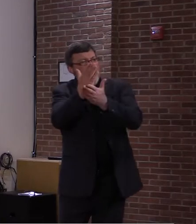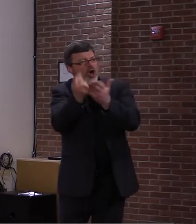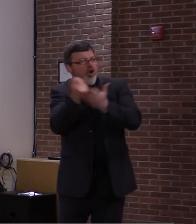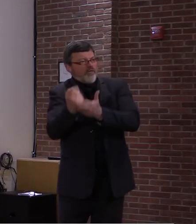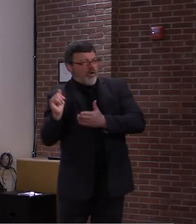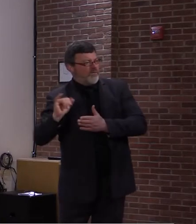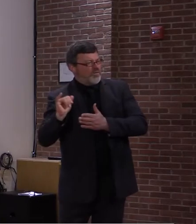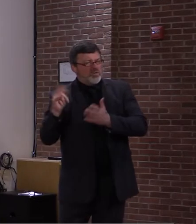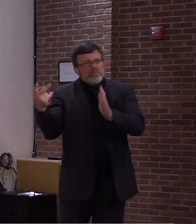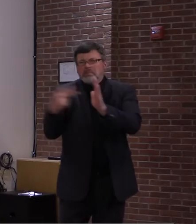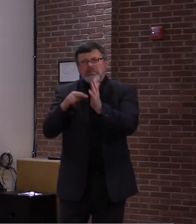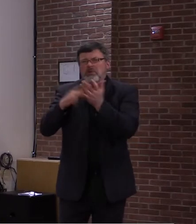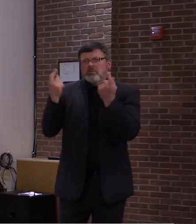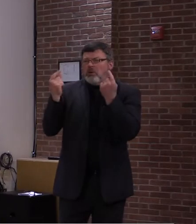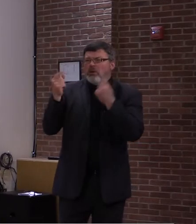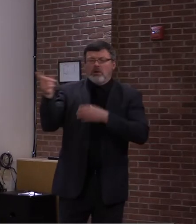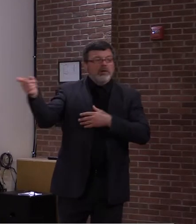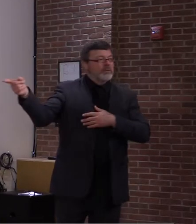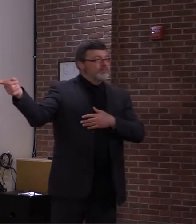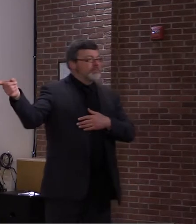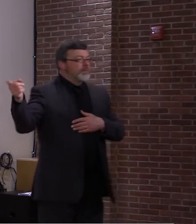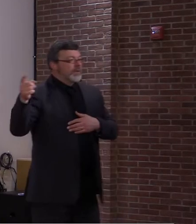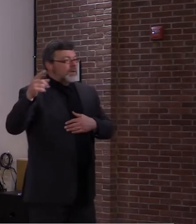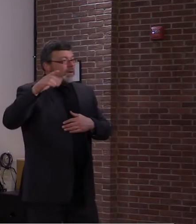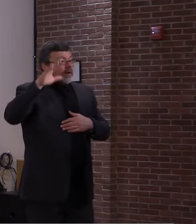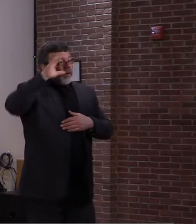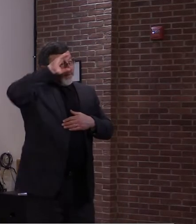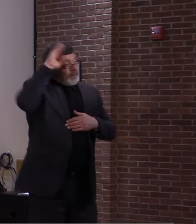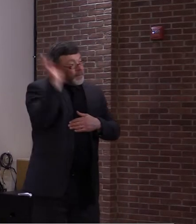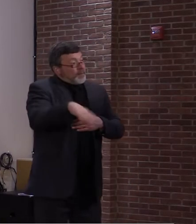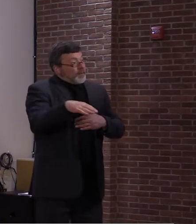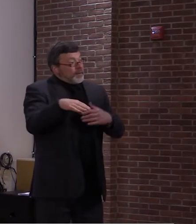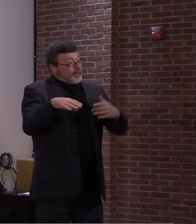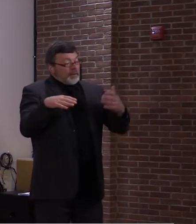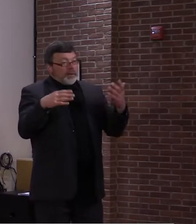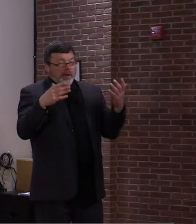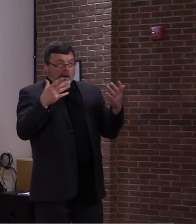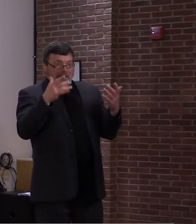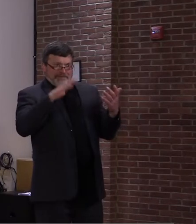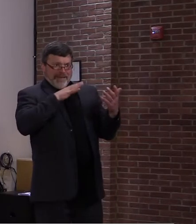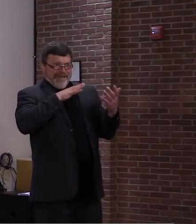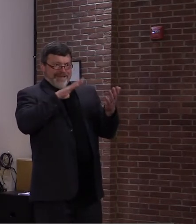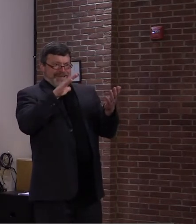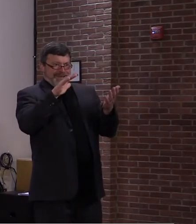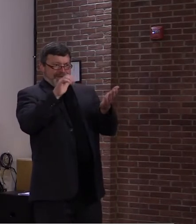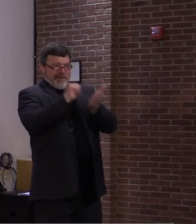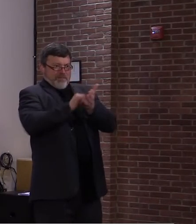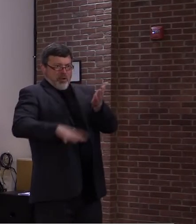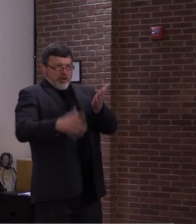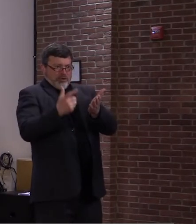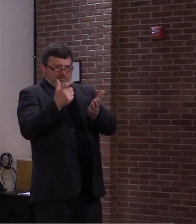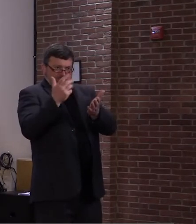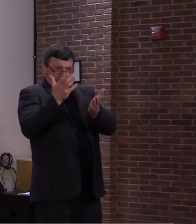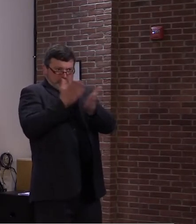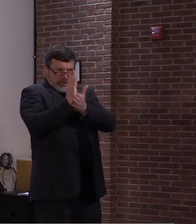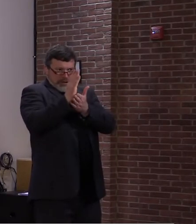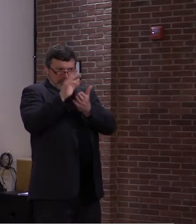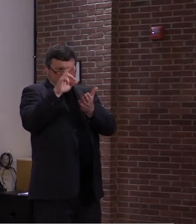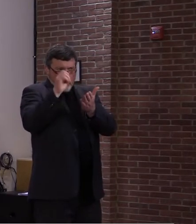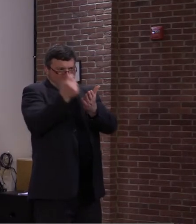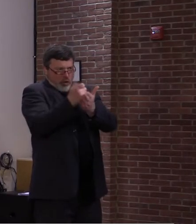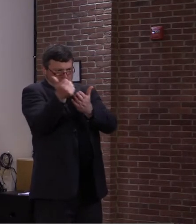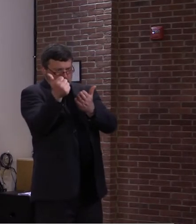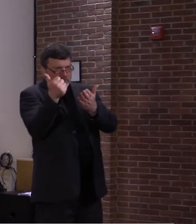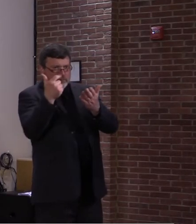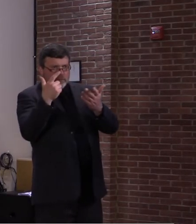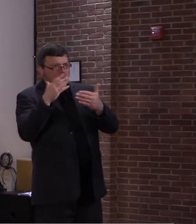away, what's going to be, what's the next right that someone is going to take away, whether it's LGBTQ or the